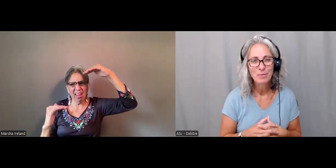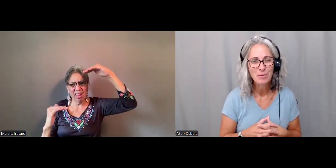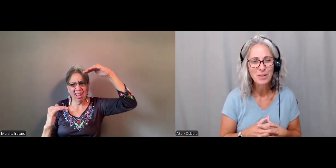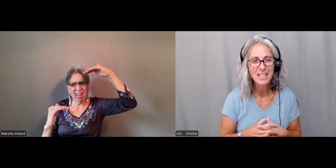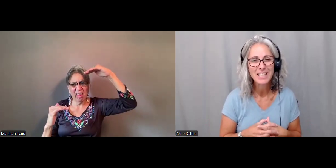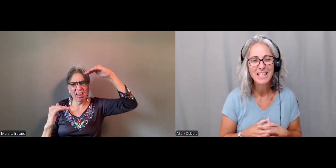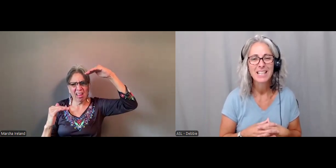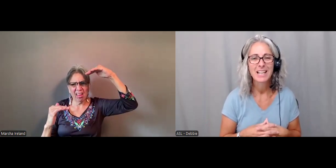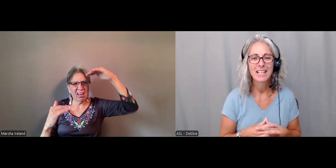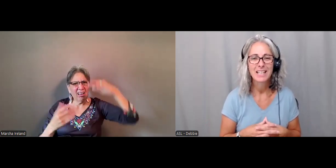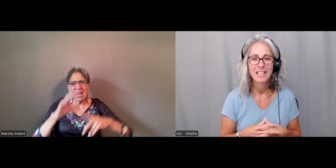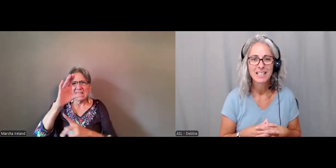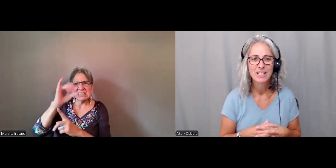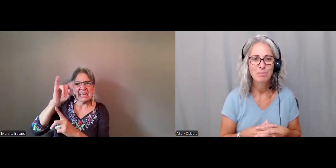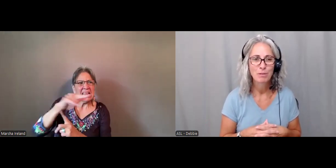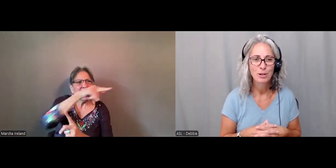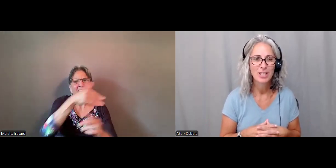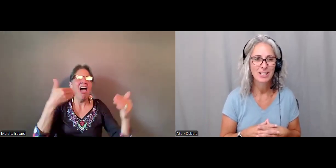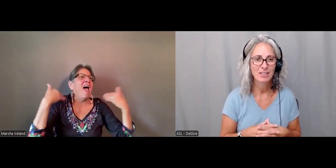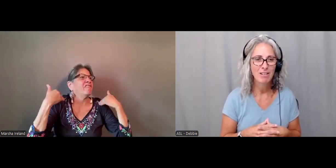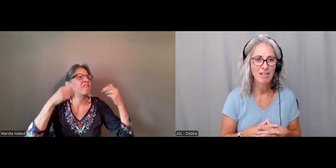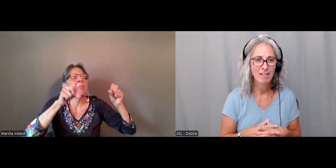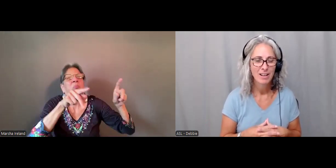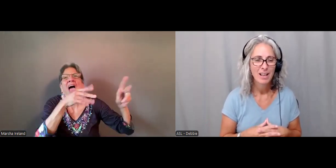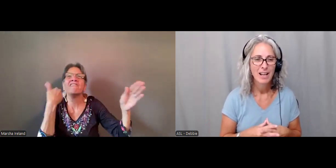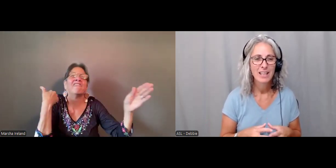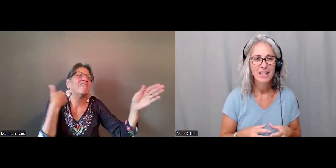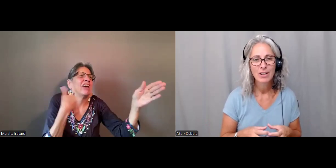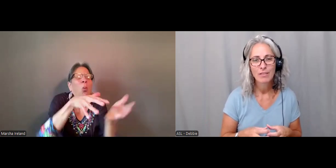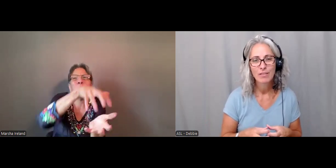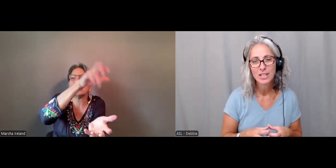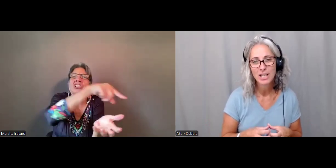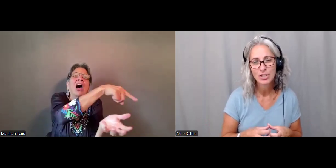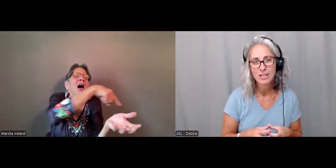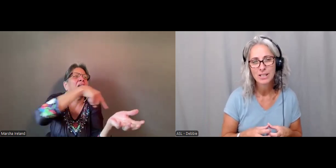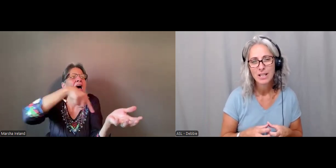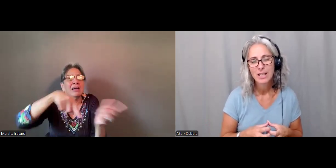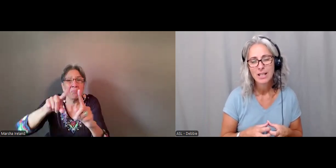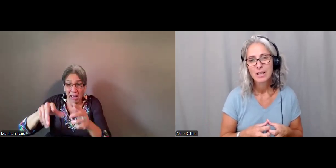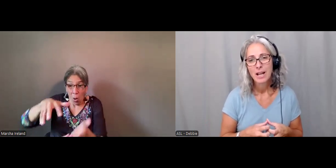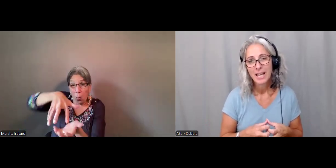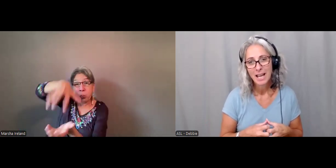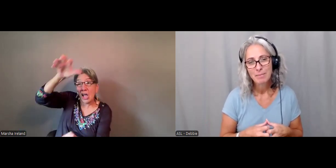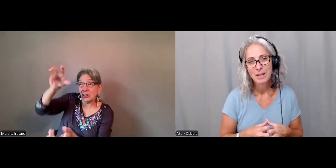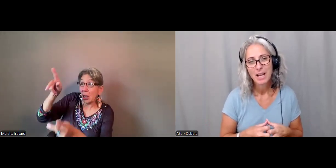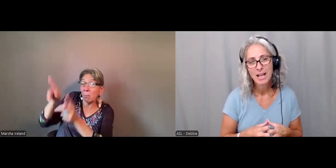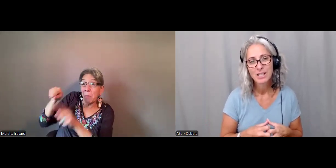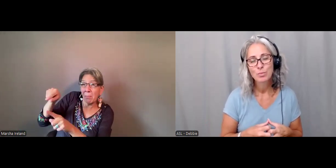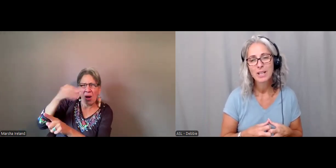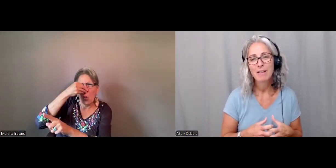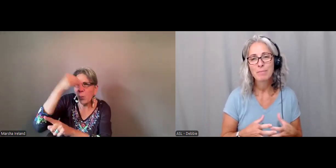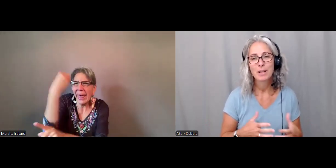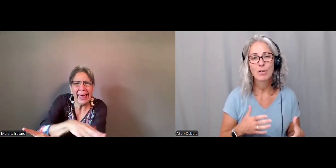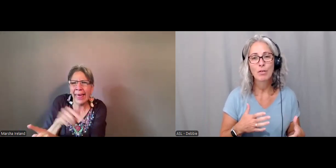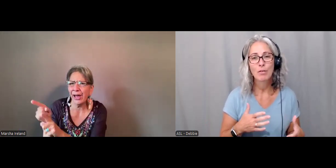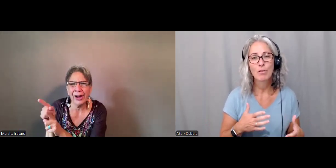we really need to push this along. I think in our First Nations, again, because